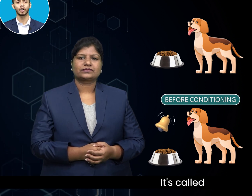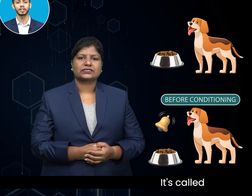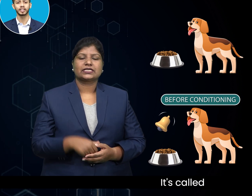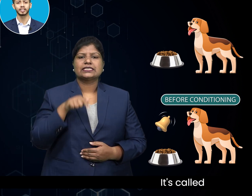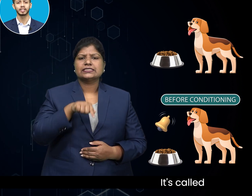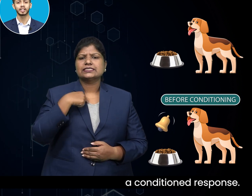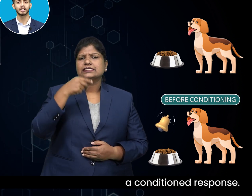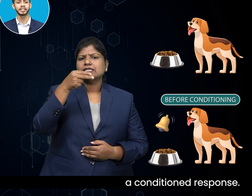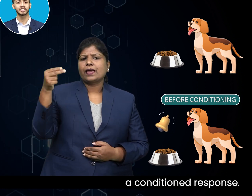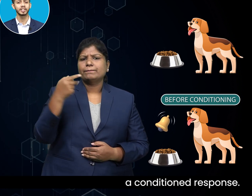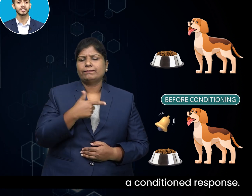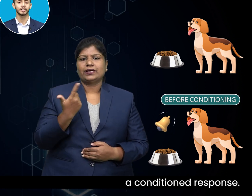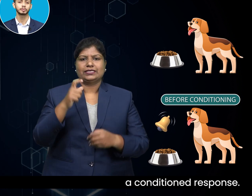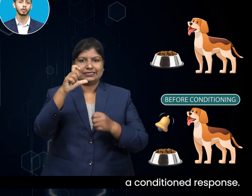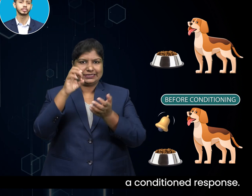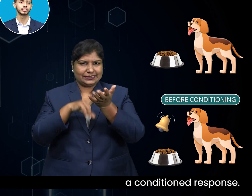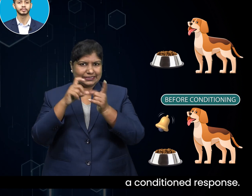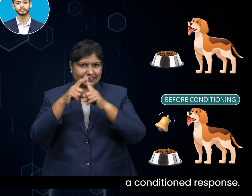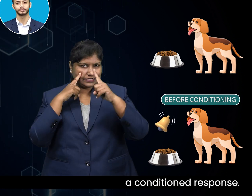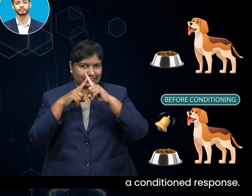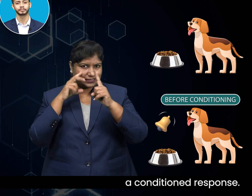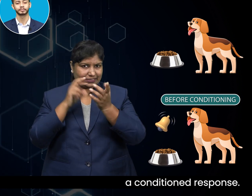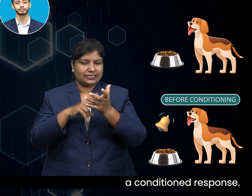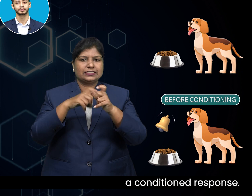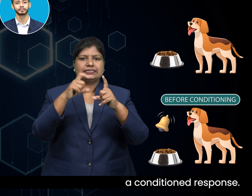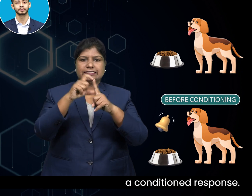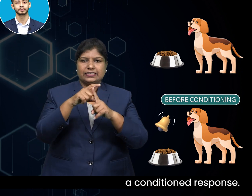It's called a conditioned response.